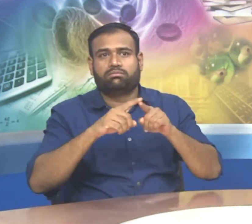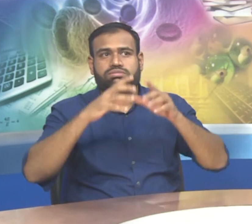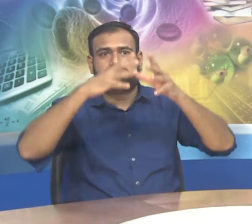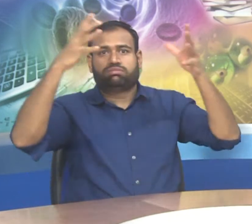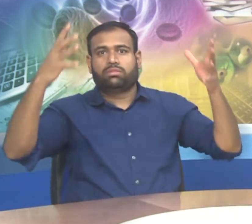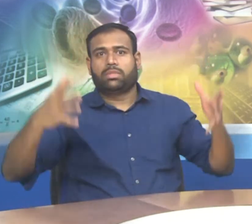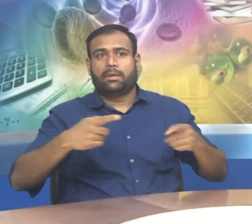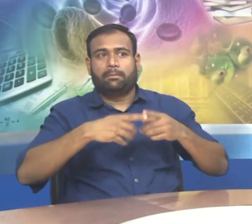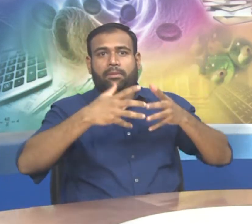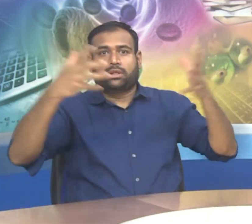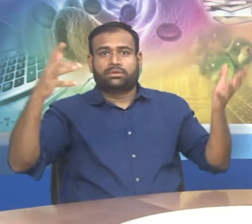Industry.